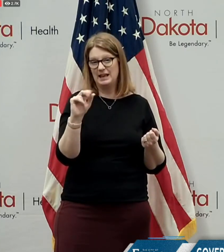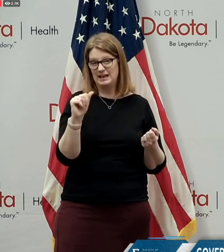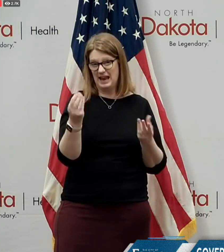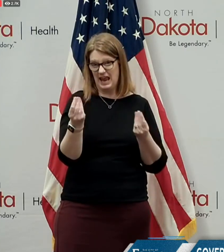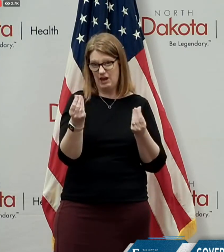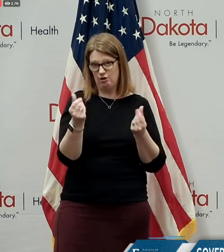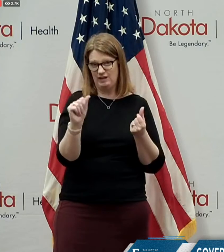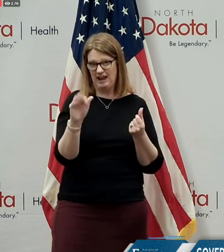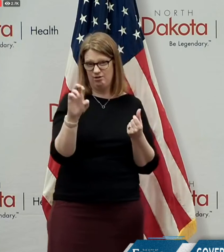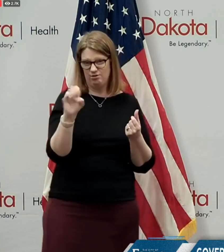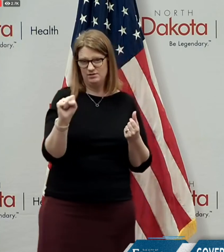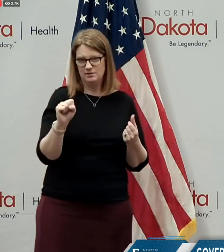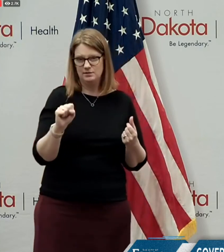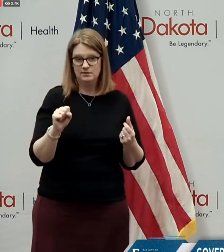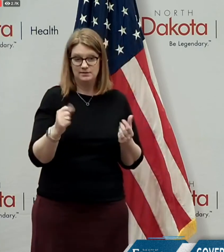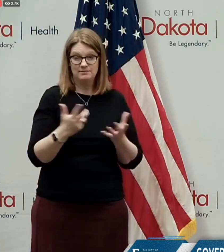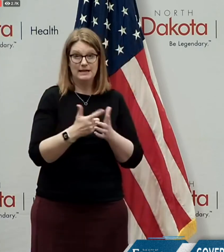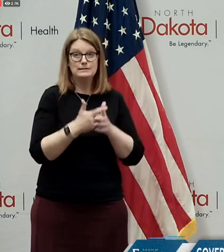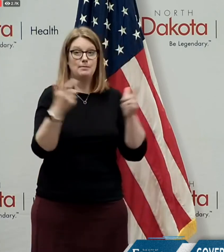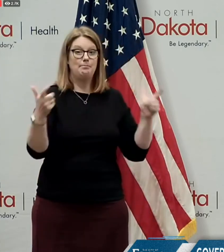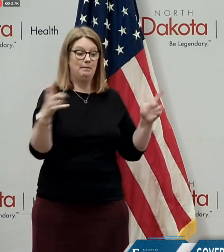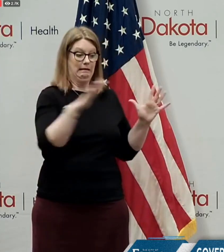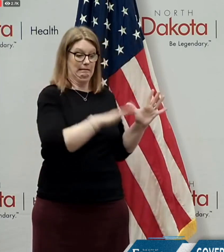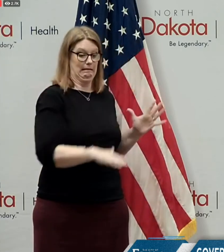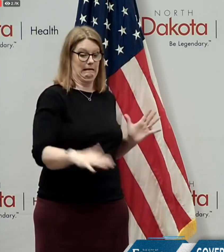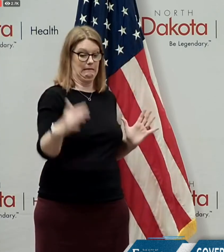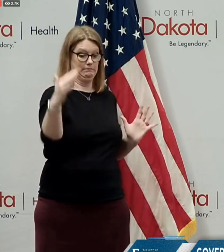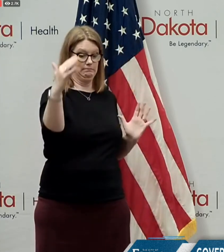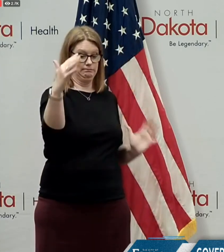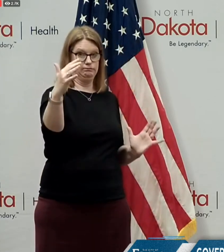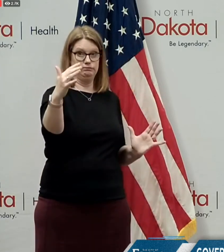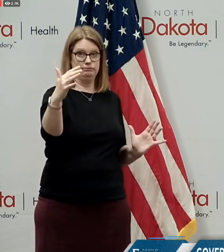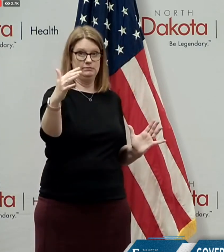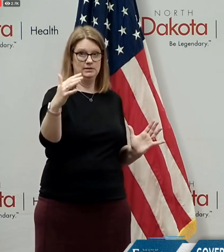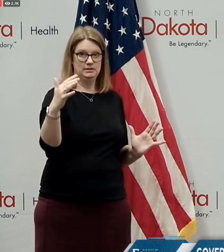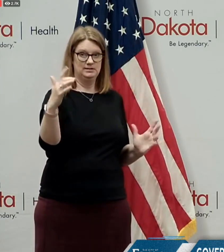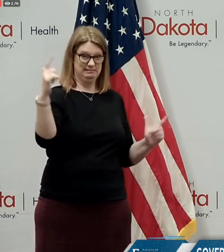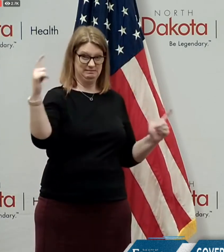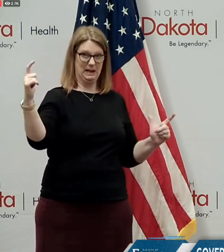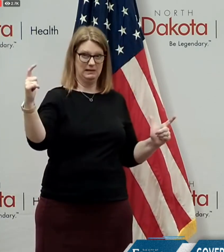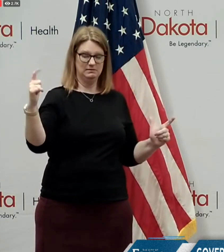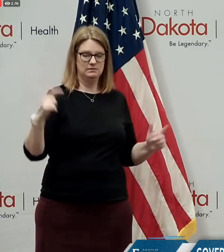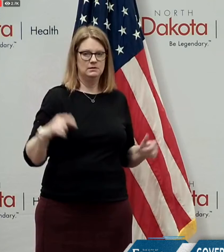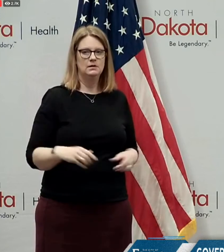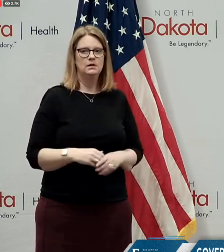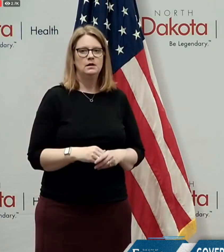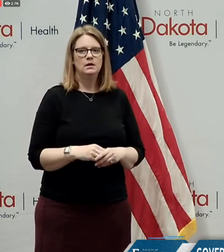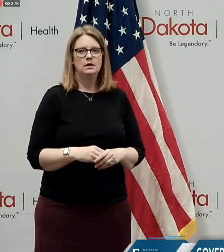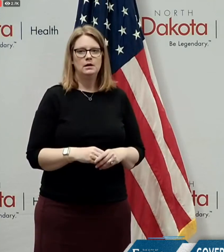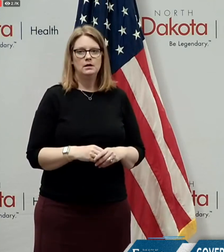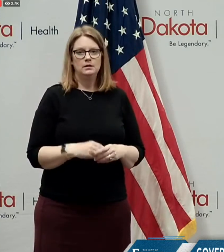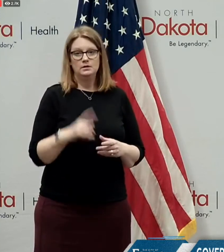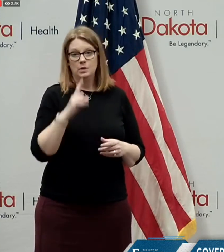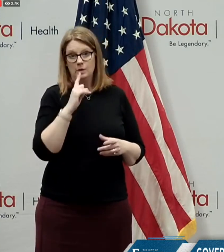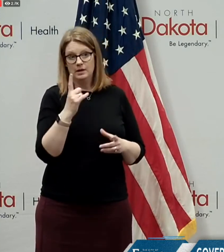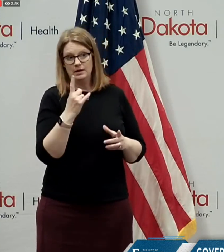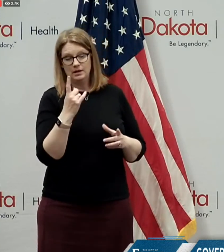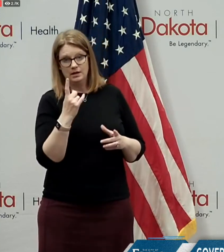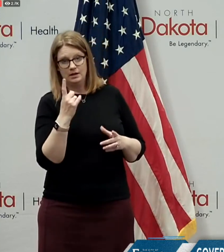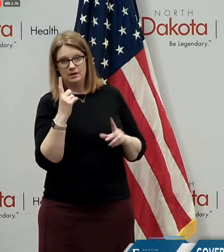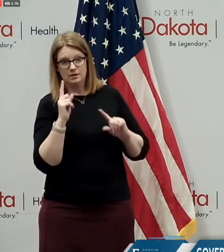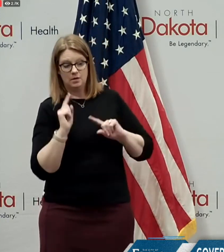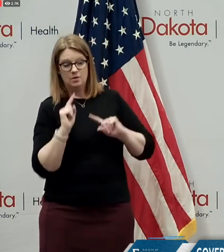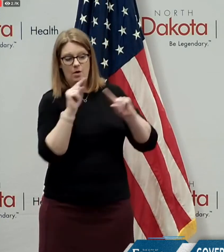pretty good size chunk of land, a land-based area. So to get out there and